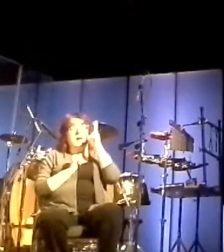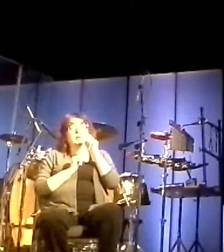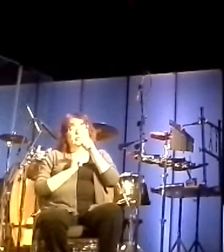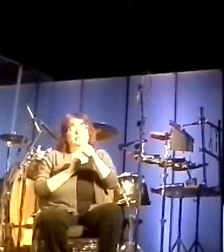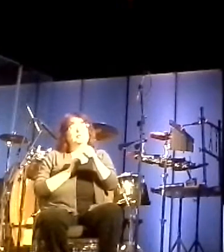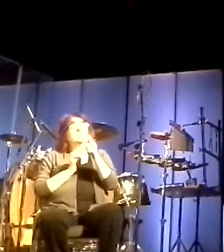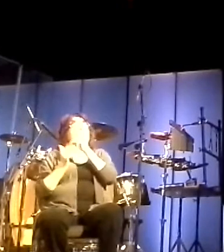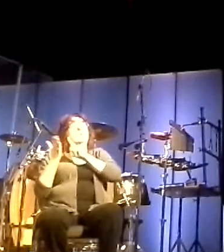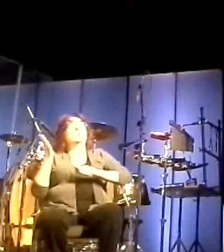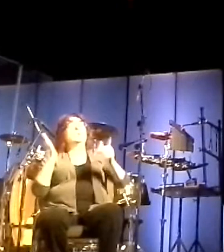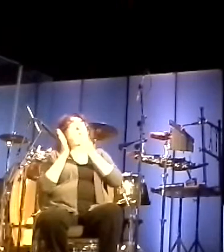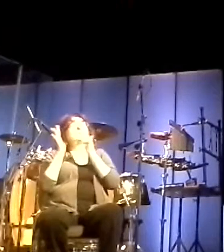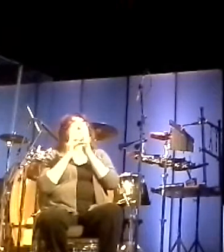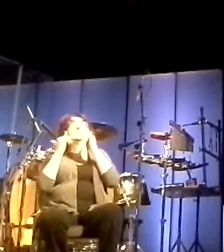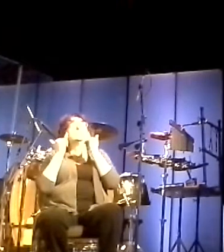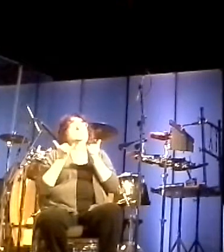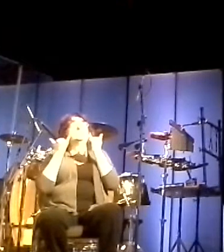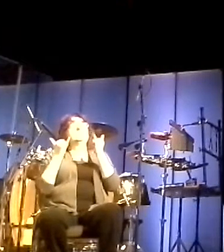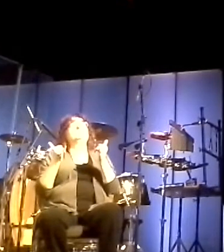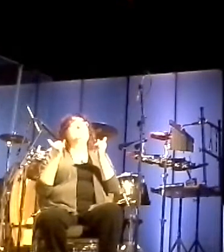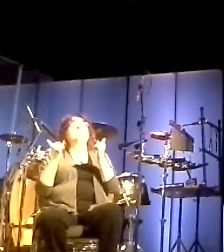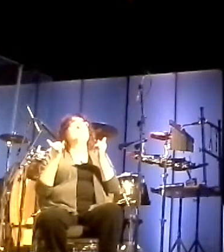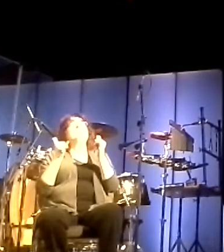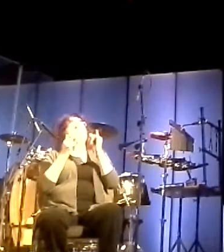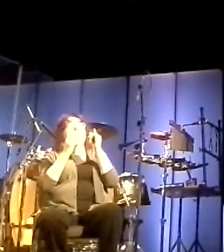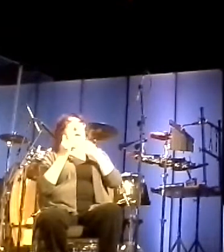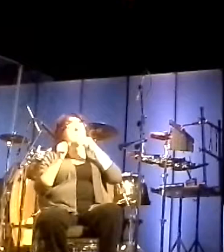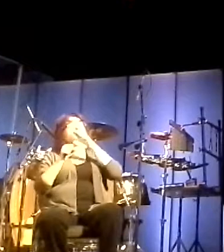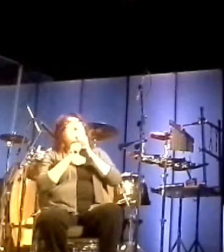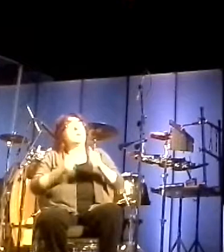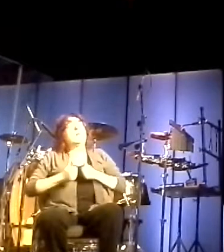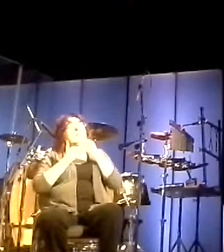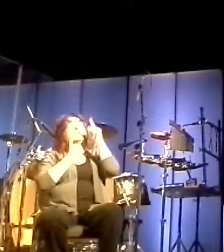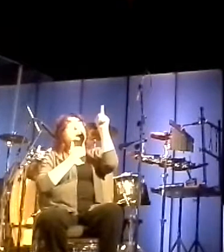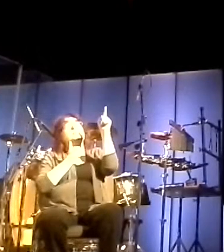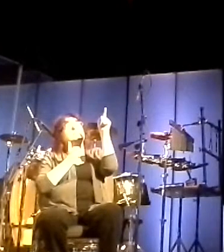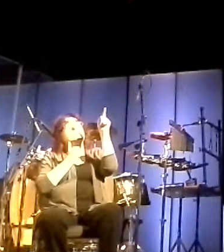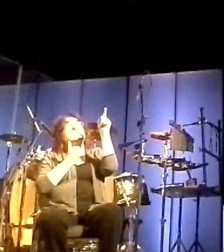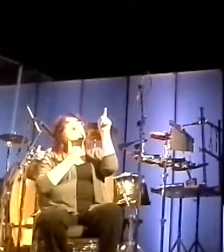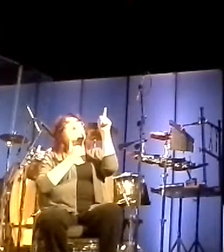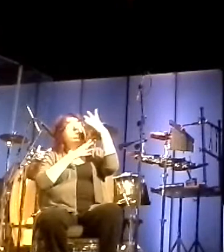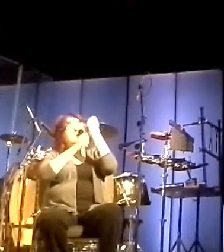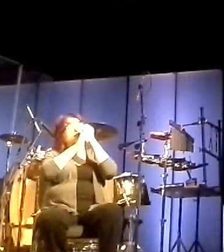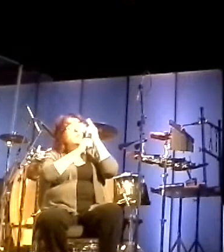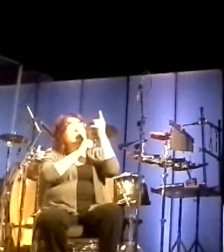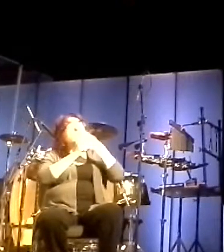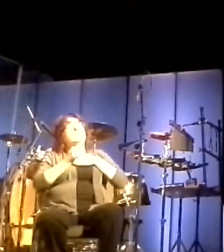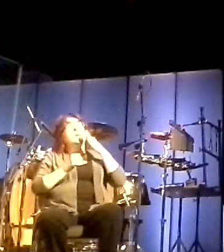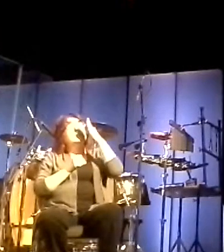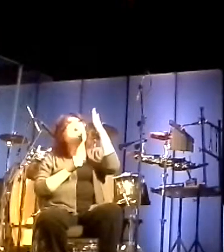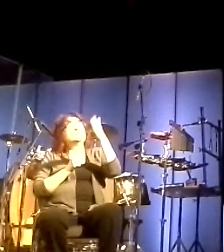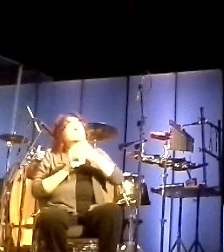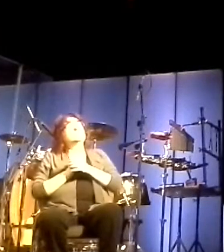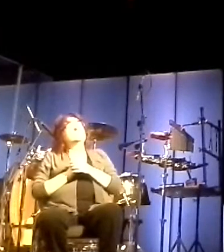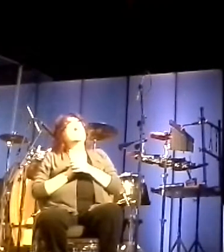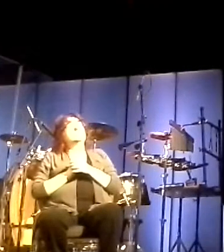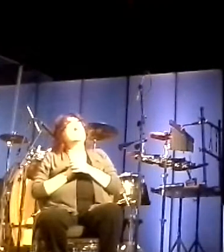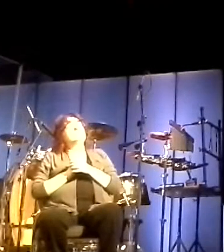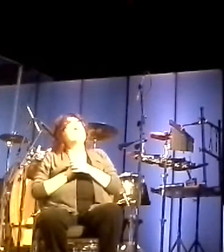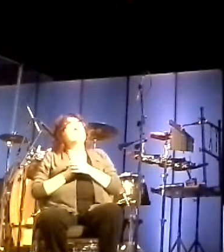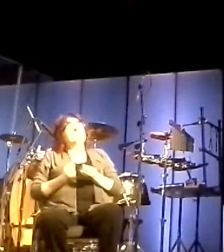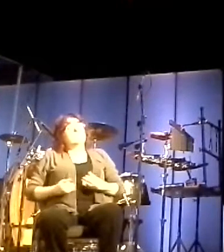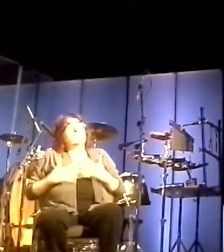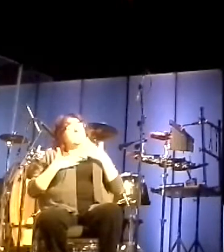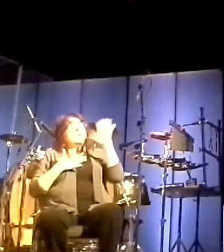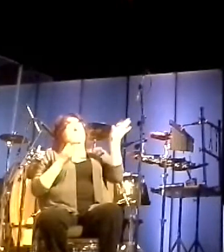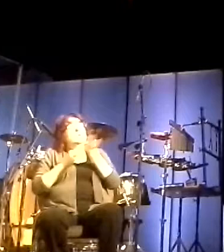Lord Jesus, right now in this moment, say this to him: "I commit my life to you. trust you with my future. Fill